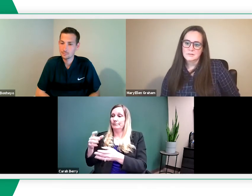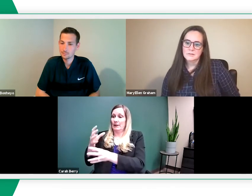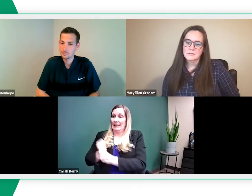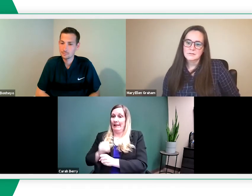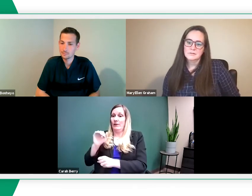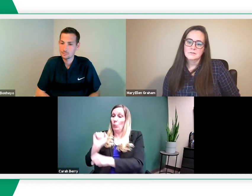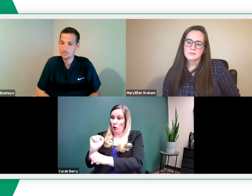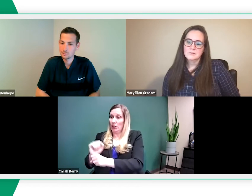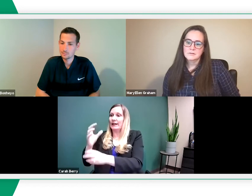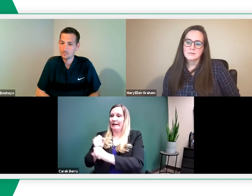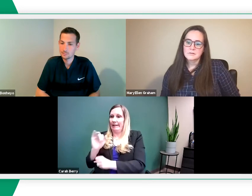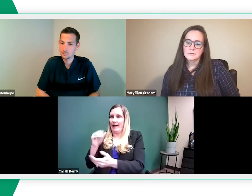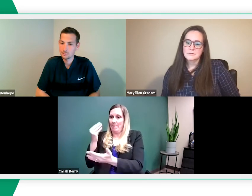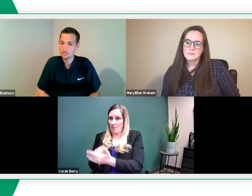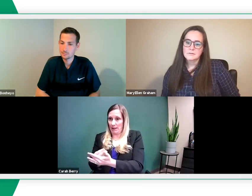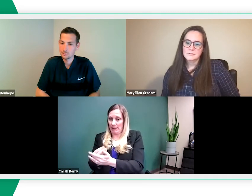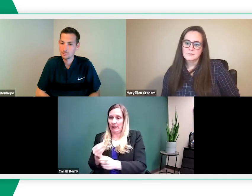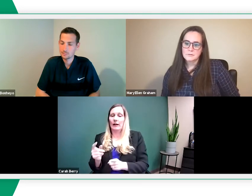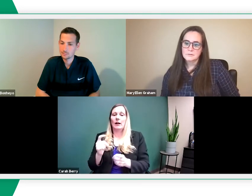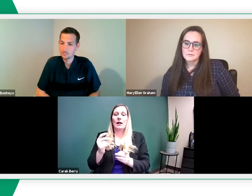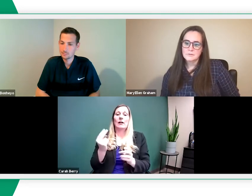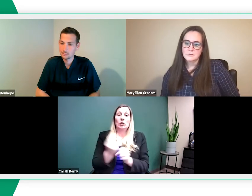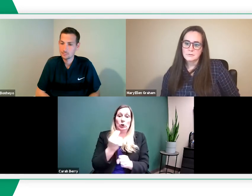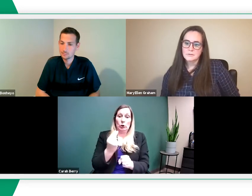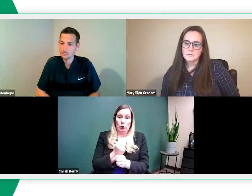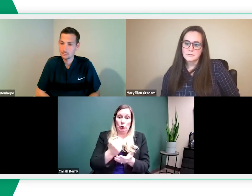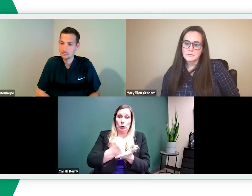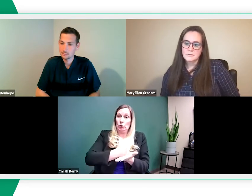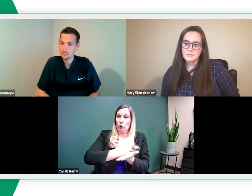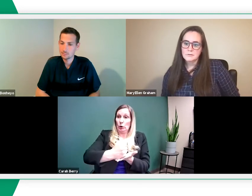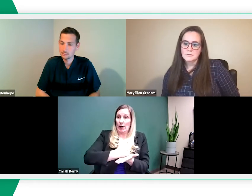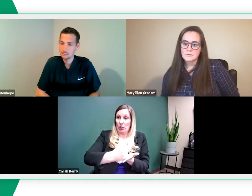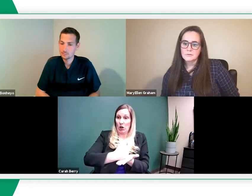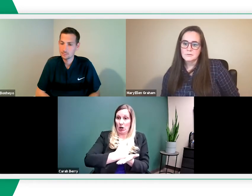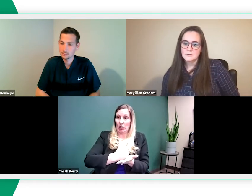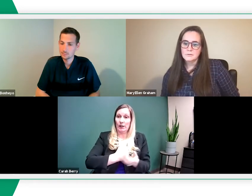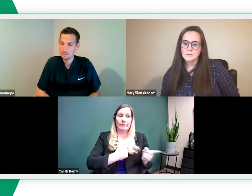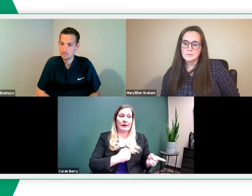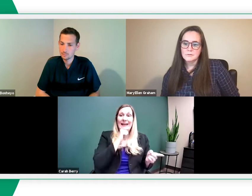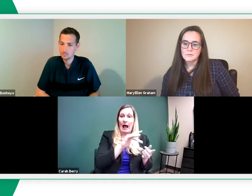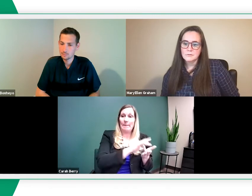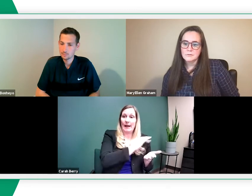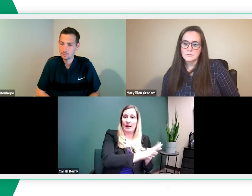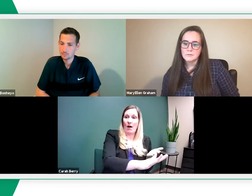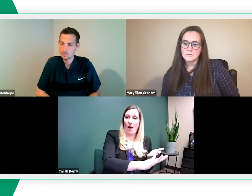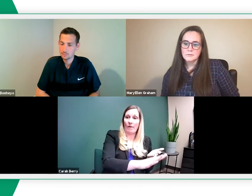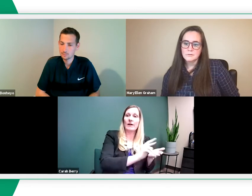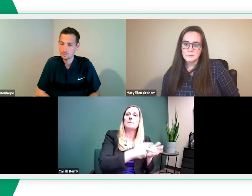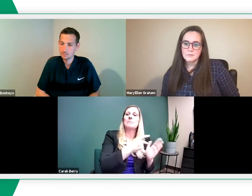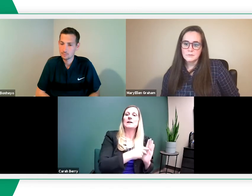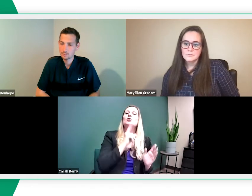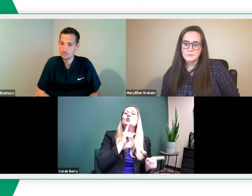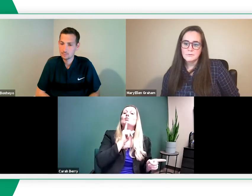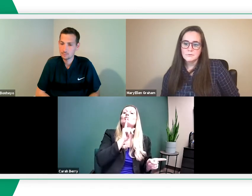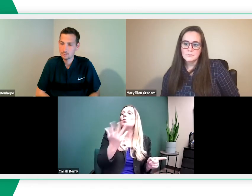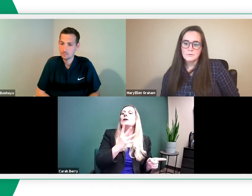directly, if you get a job, you get paid, and you use a credit card, and you